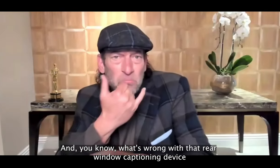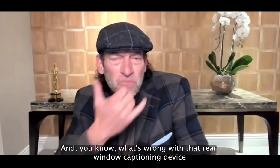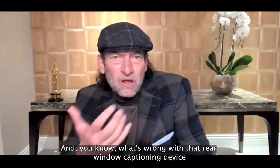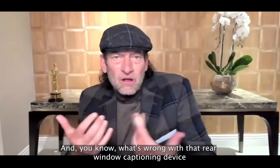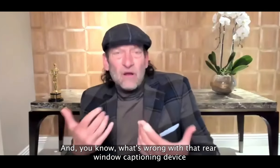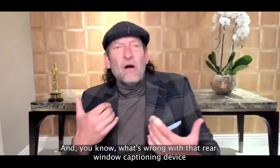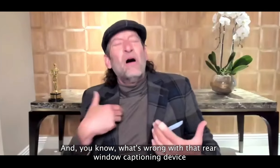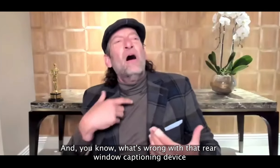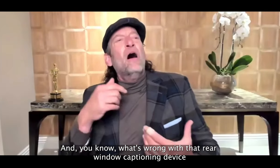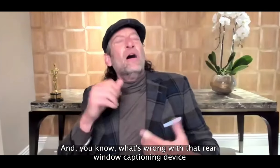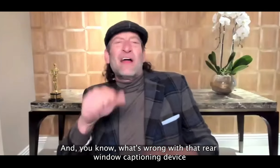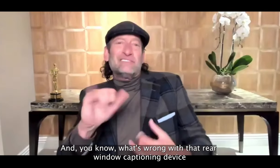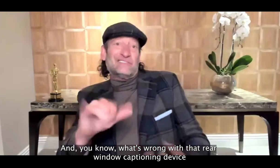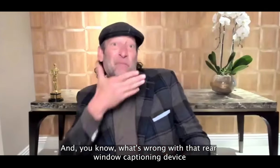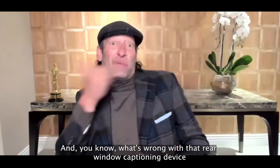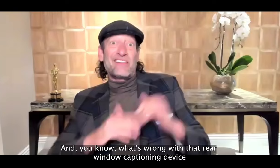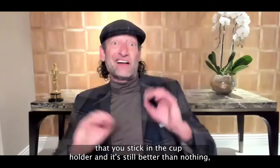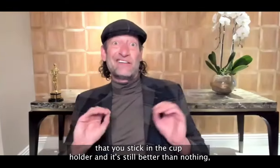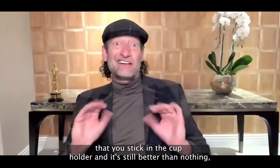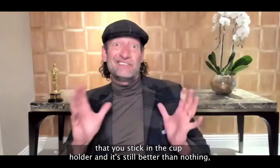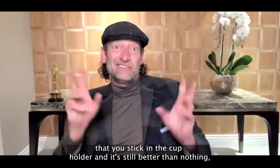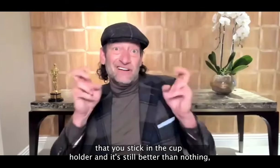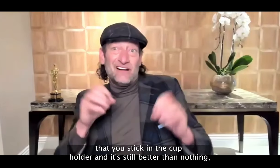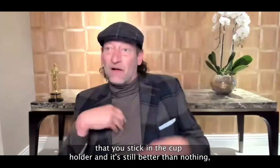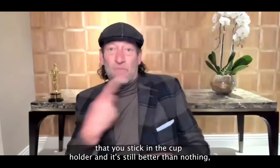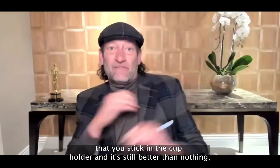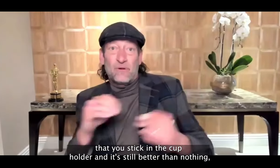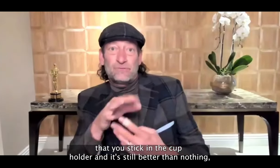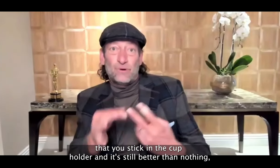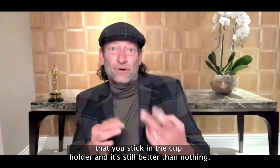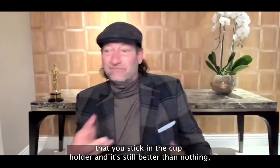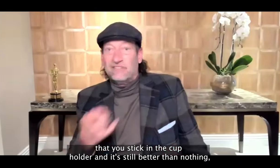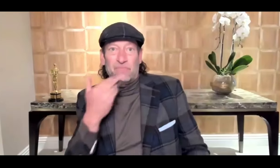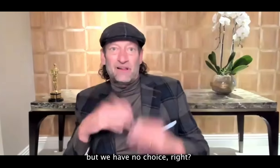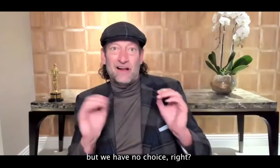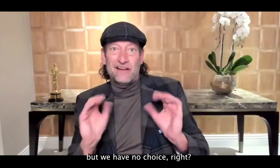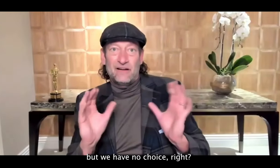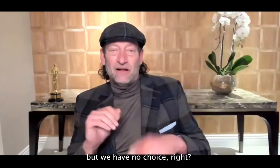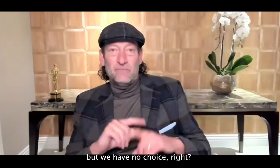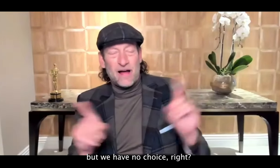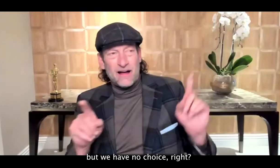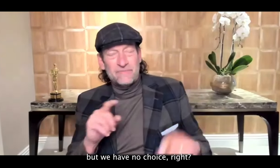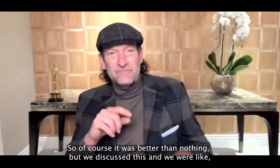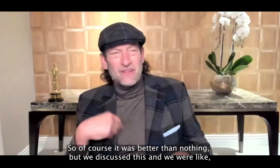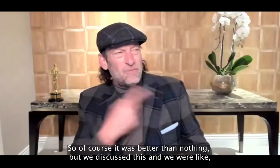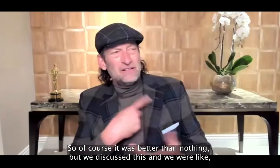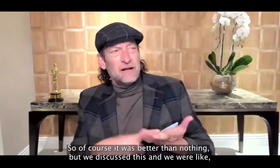what's wrong with that rear window captioning device that you stick in the cup holder? And it's still better than nothing, but we have no choice, right? So of course it was better